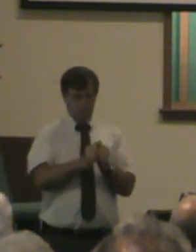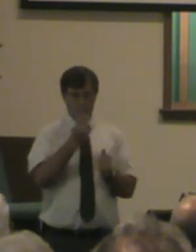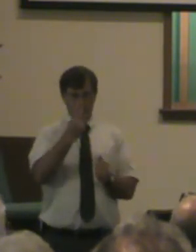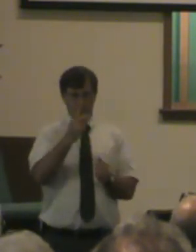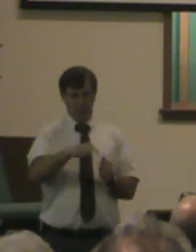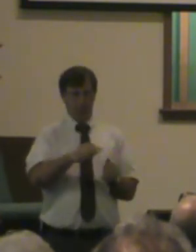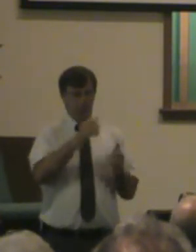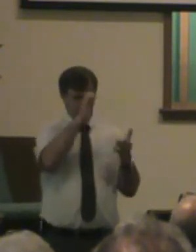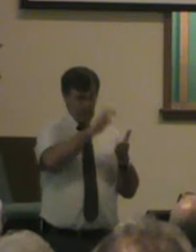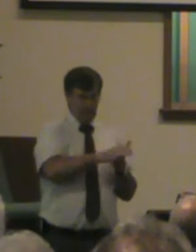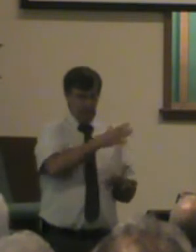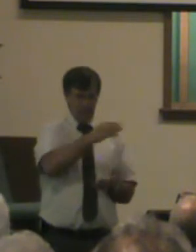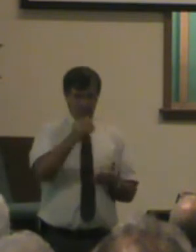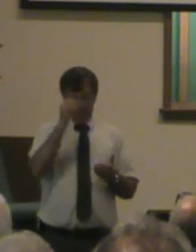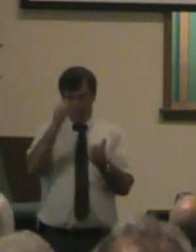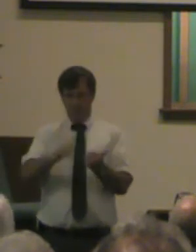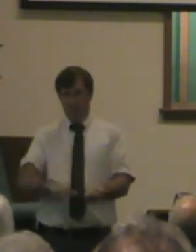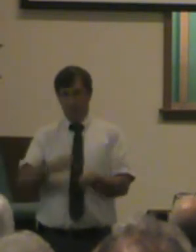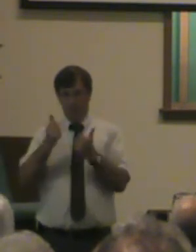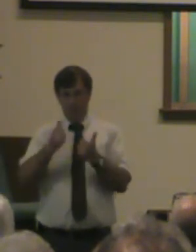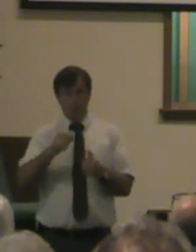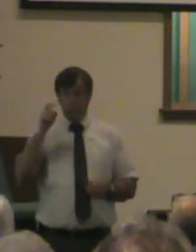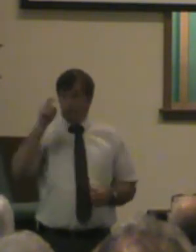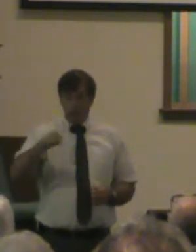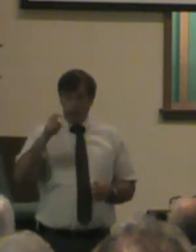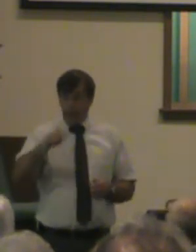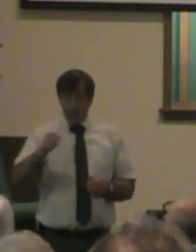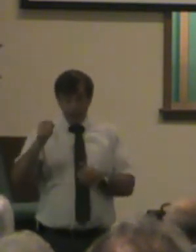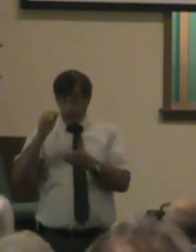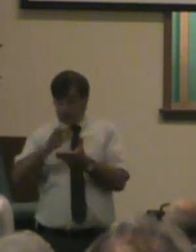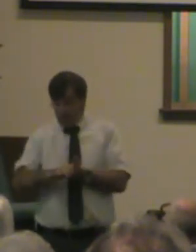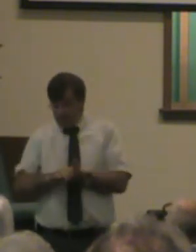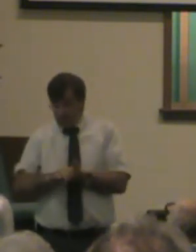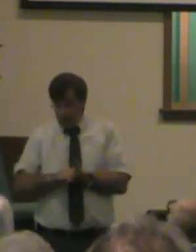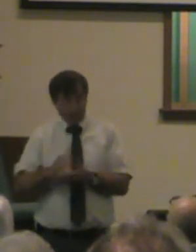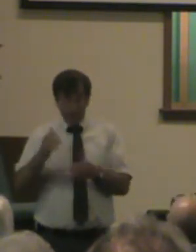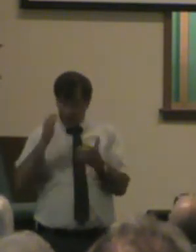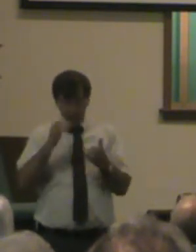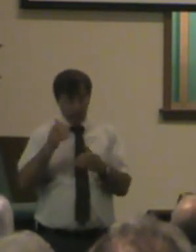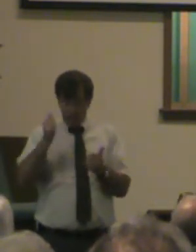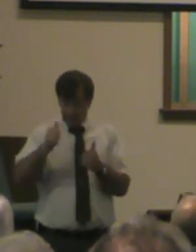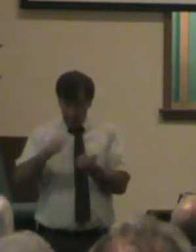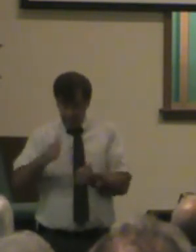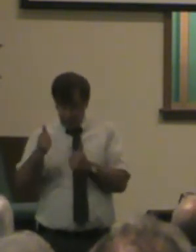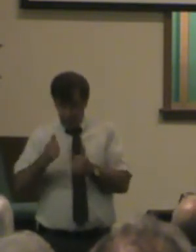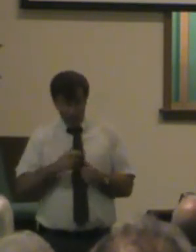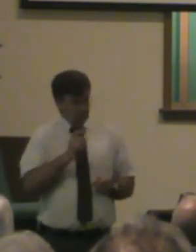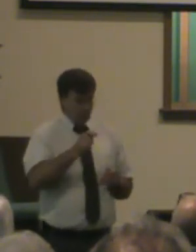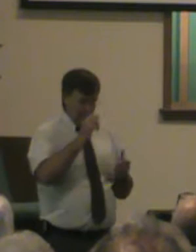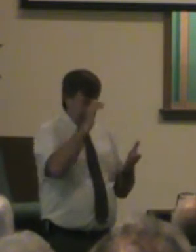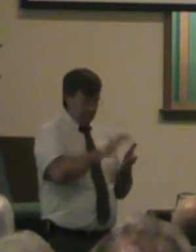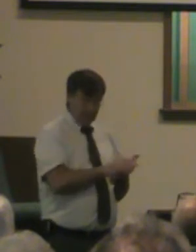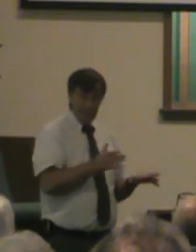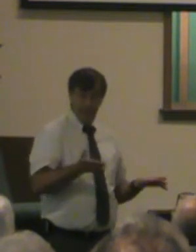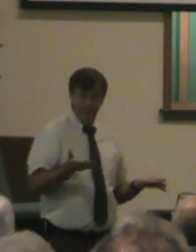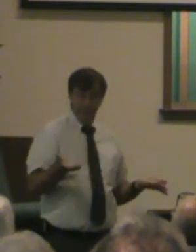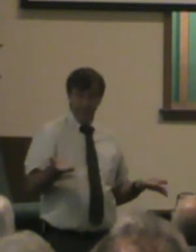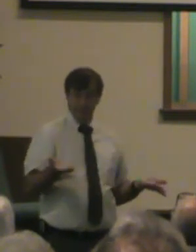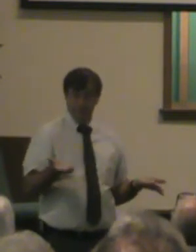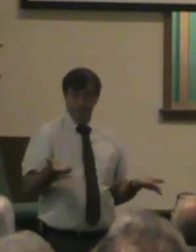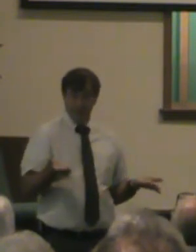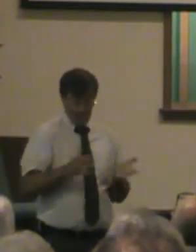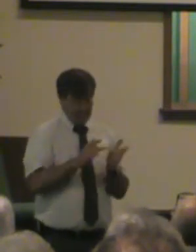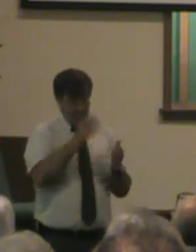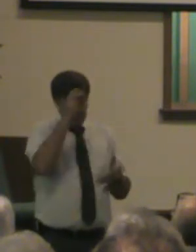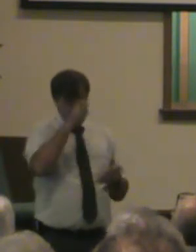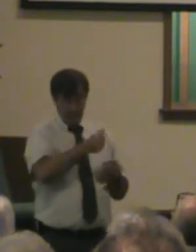be baptized. If you don't have to be baptized, you don't have to believe. Even the devil will be true. That's crazy. Right? So you understand that you